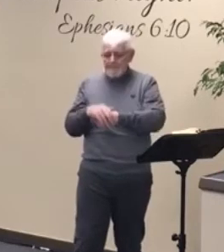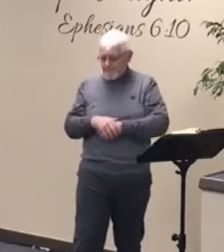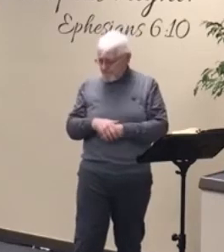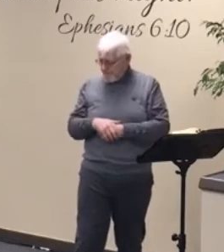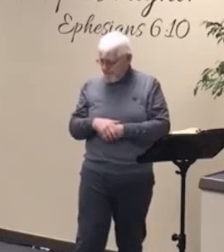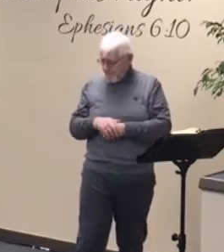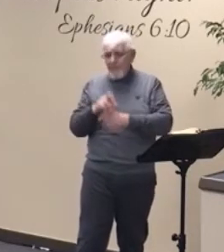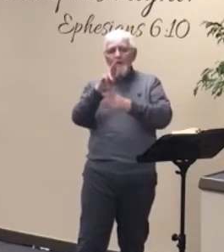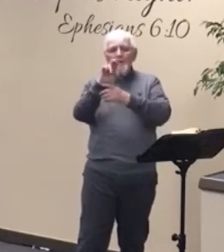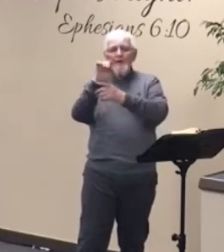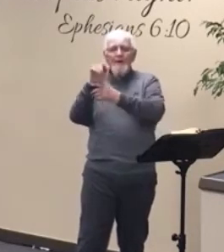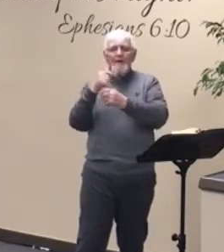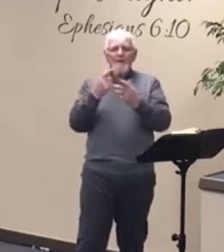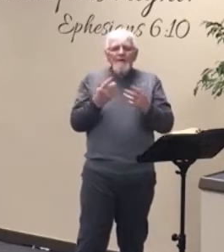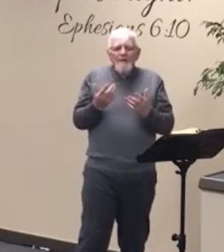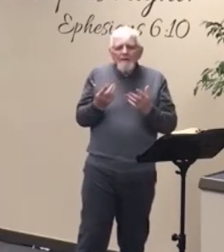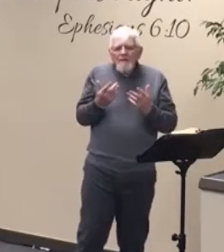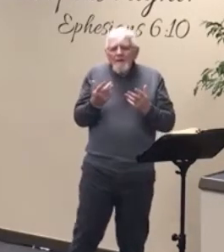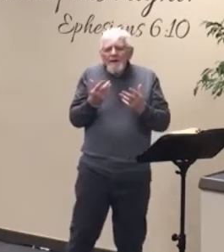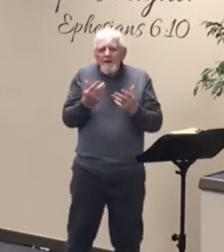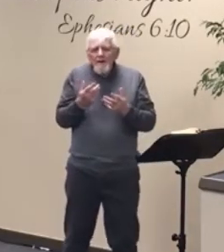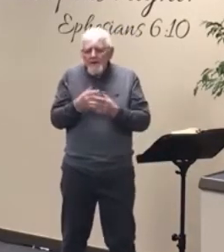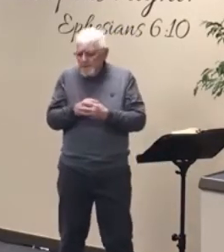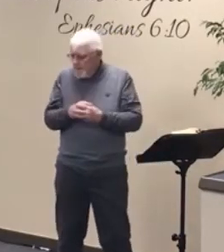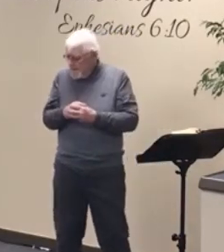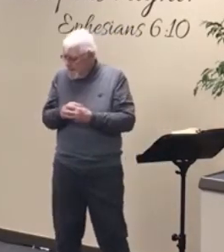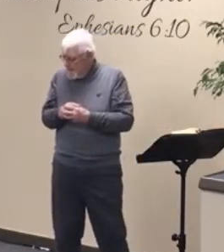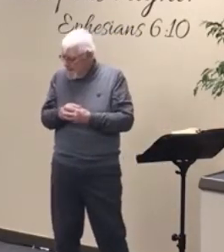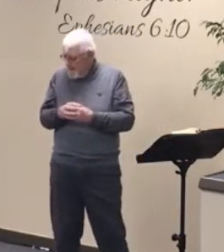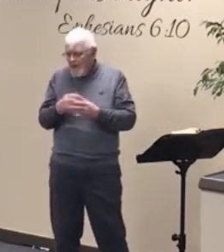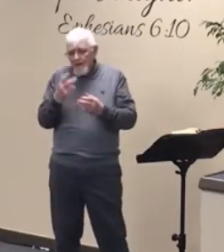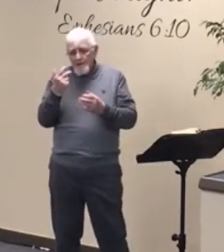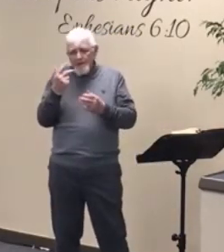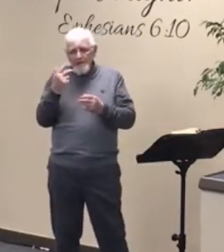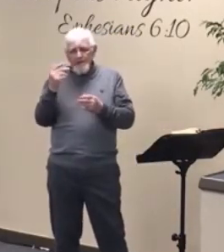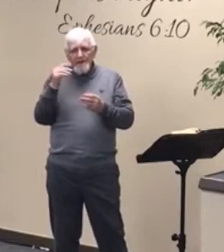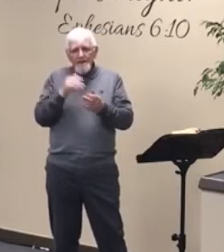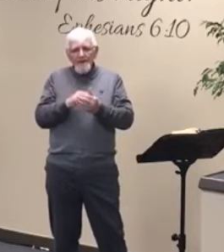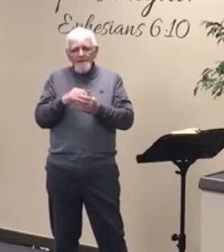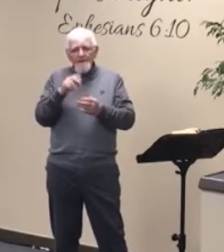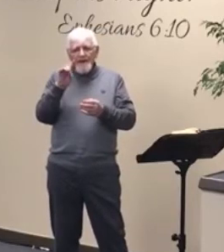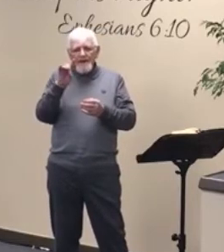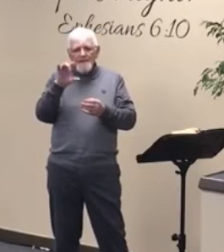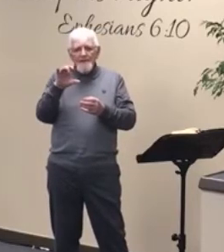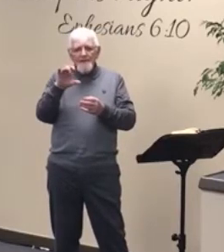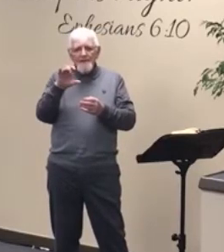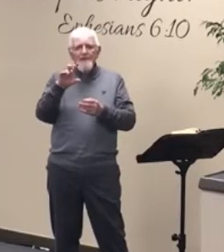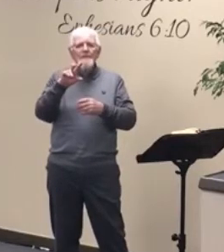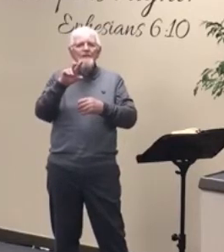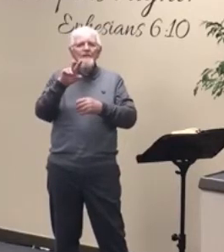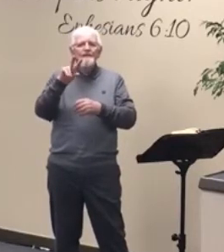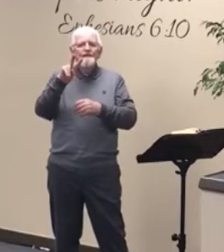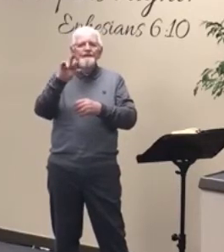You know what reality says? There's 13,800 volts on those power lines out there.